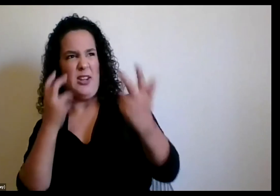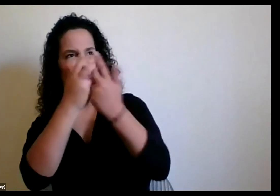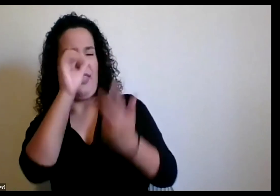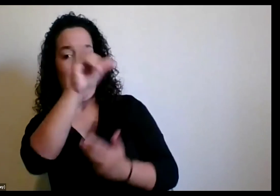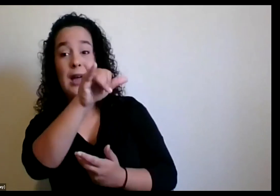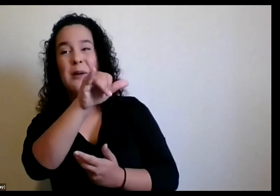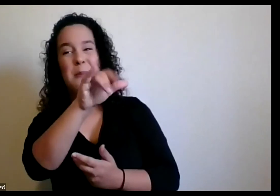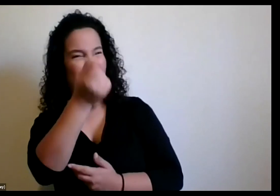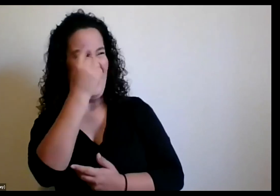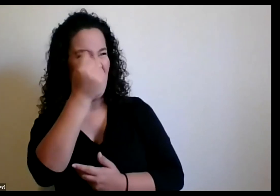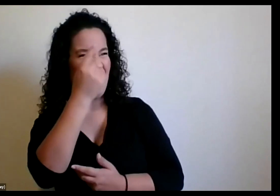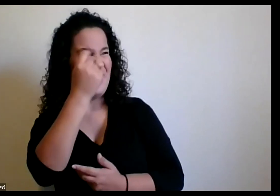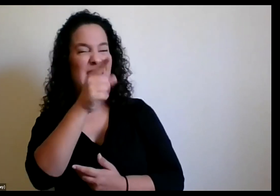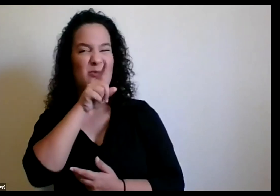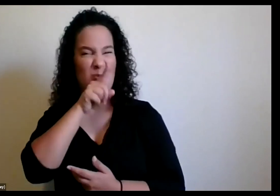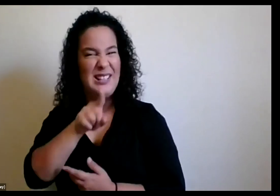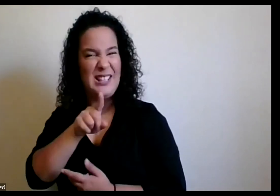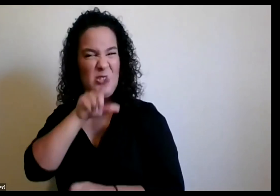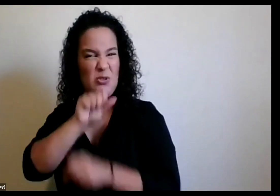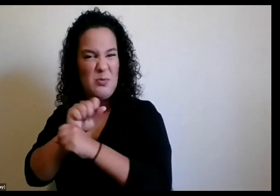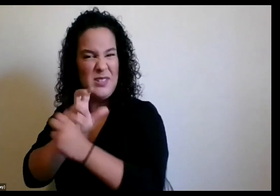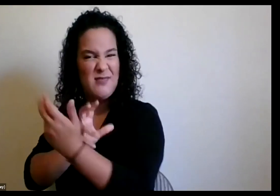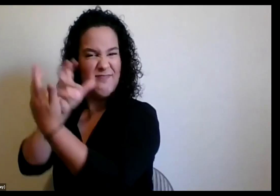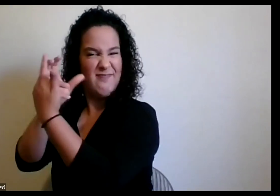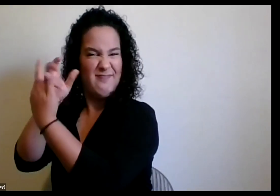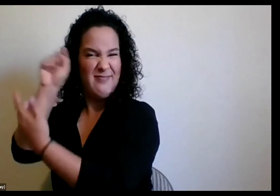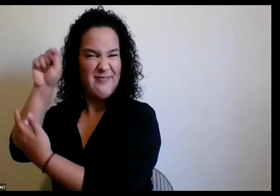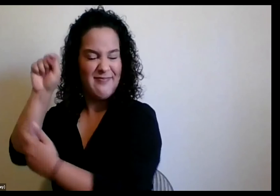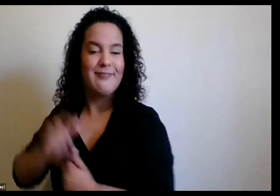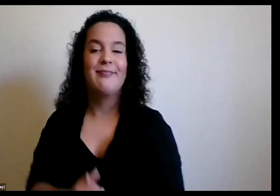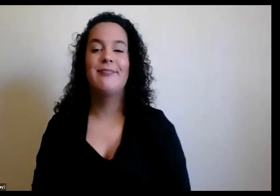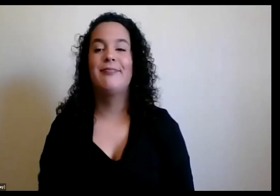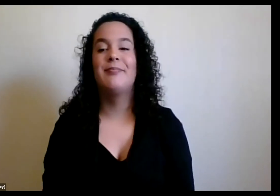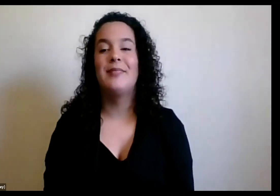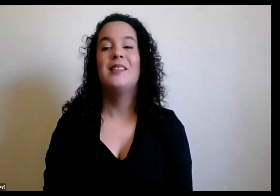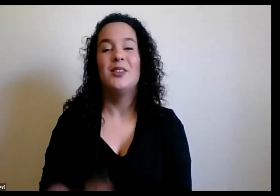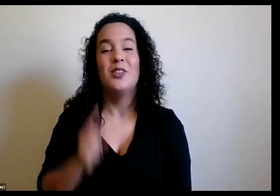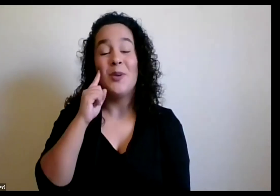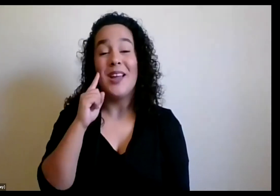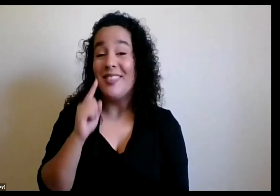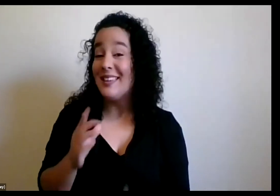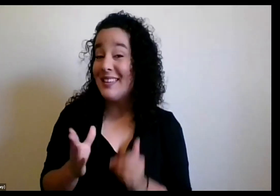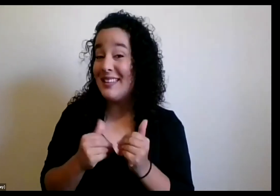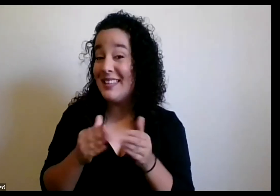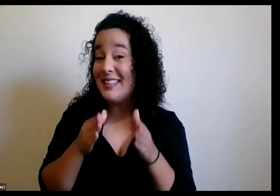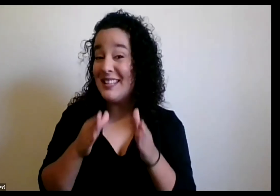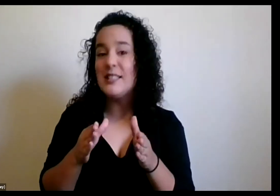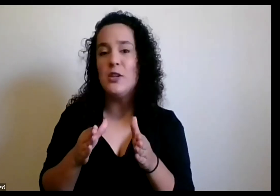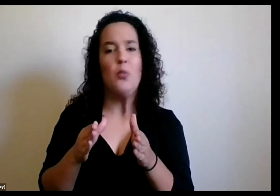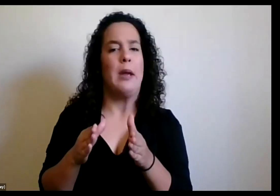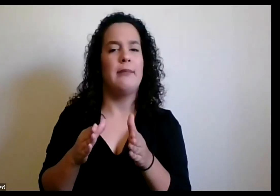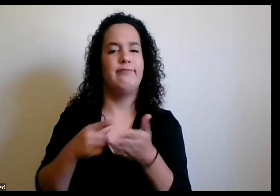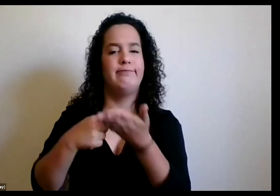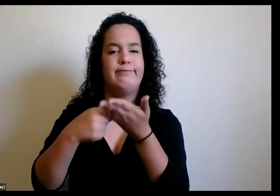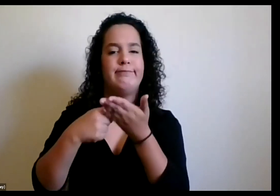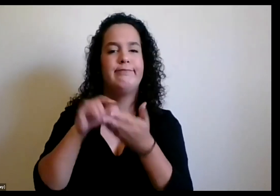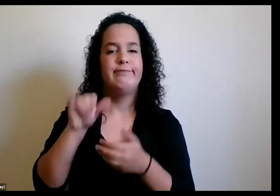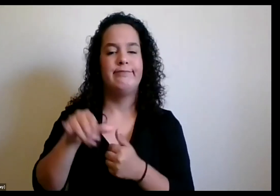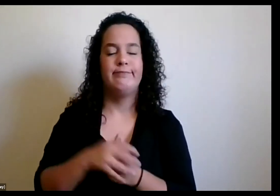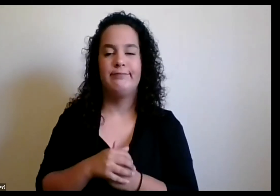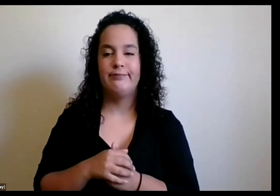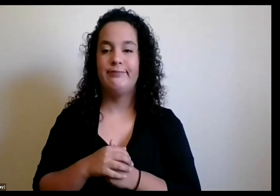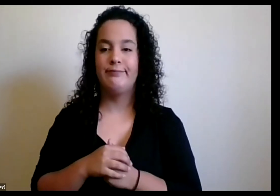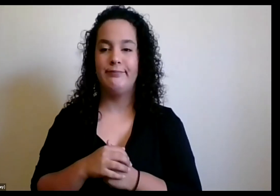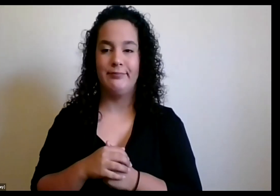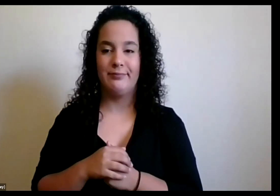they actually represent a different way of thinking about that. So Kyle, I think there's a really quick and easy way to kind of knock that out of the way. And make sure that people are